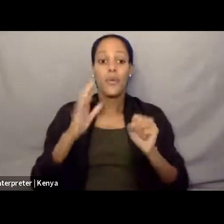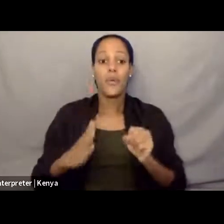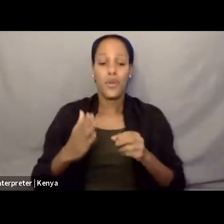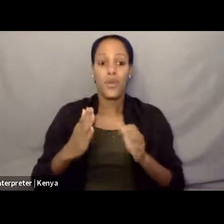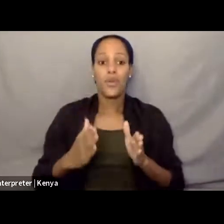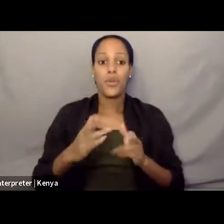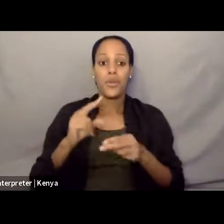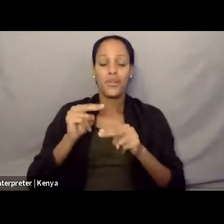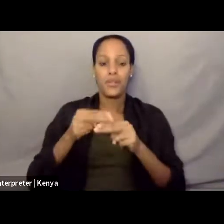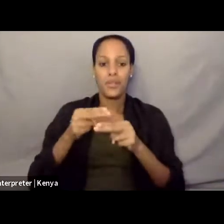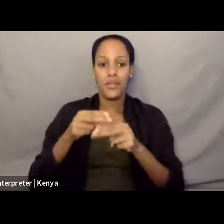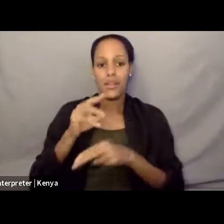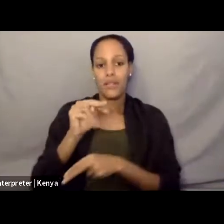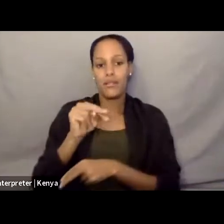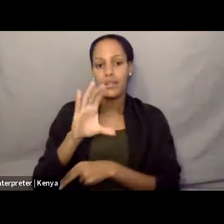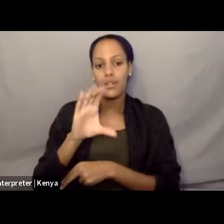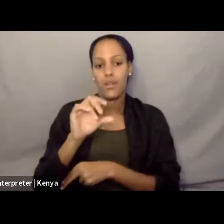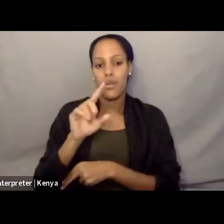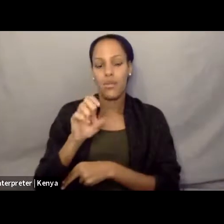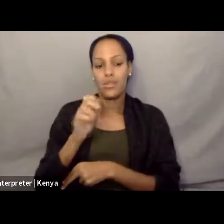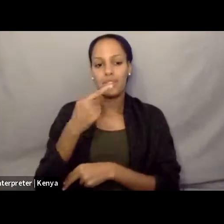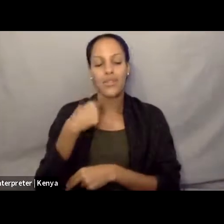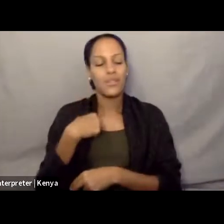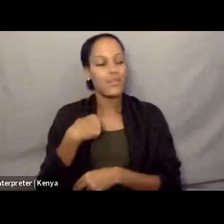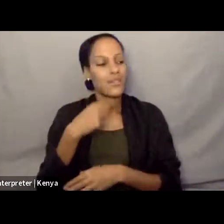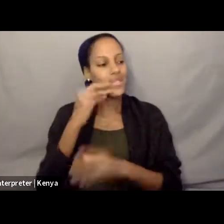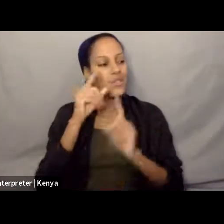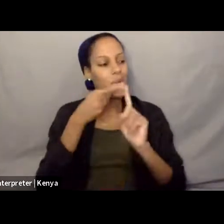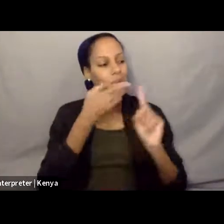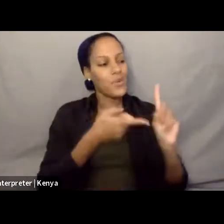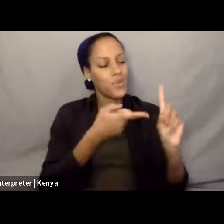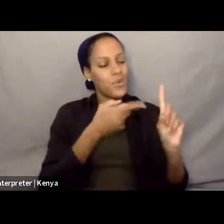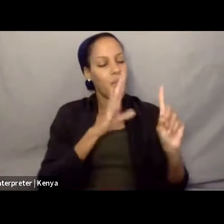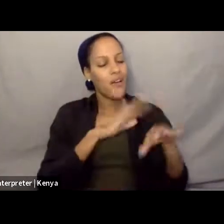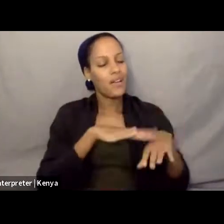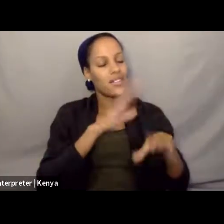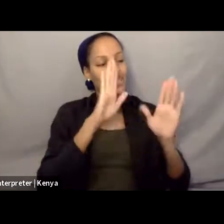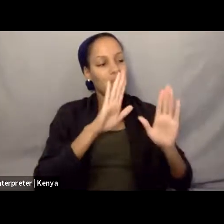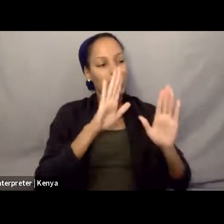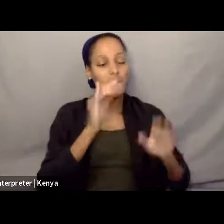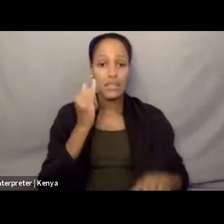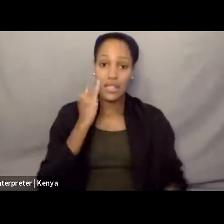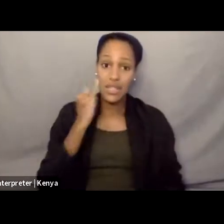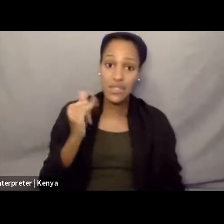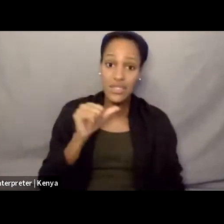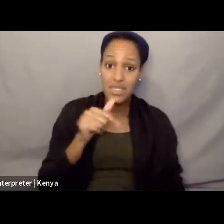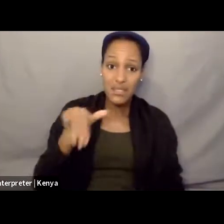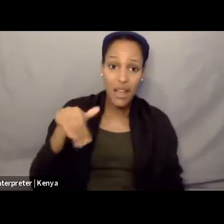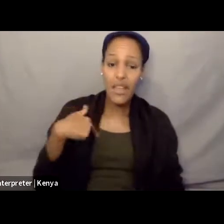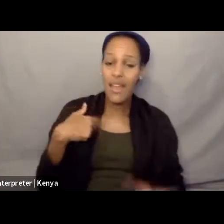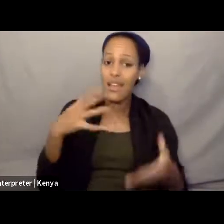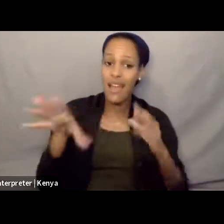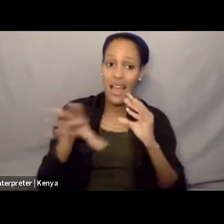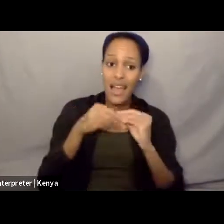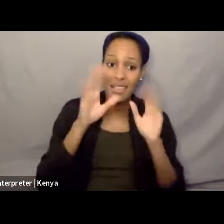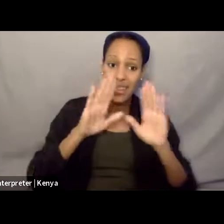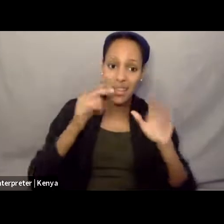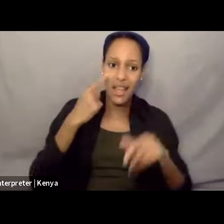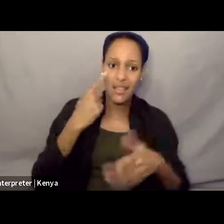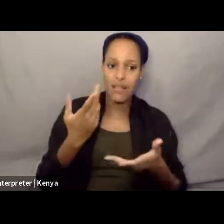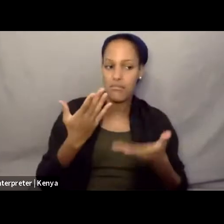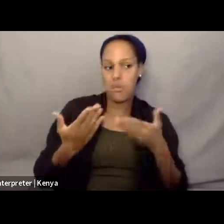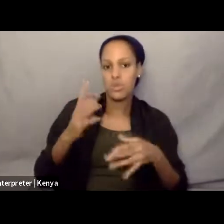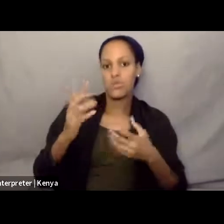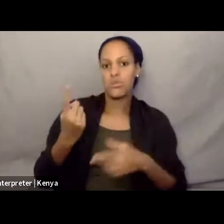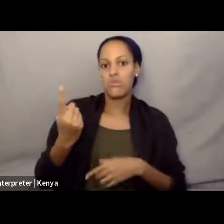thinking about you on Sunday. Had she not added Sunday, the cynic in me might have thought she was just being a good